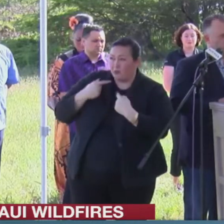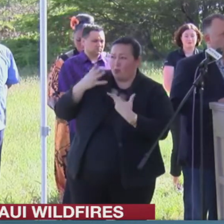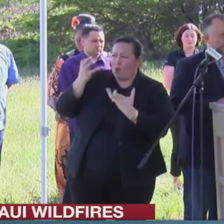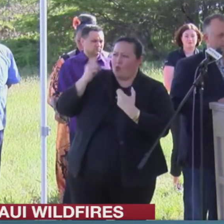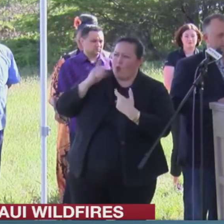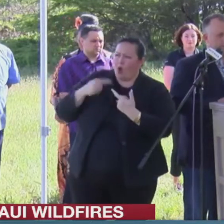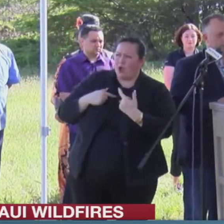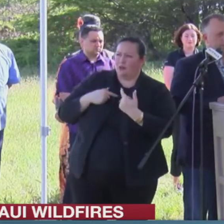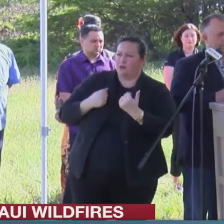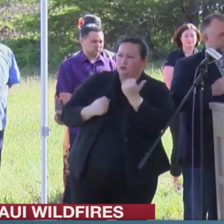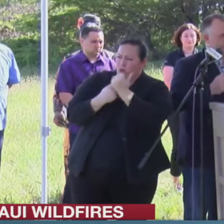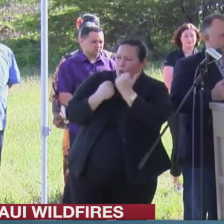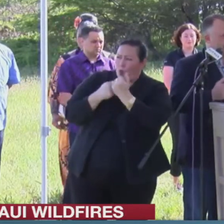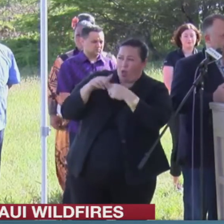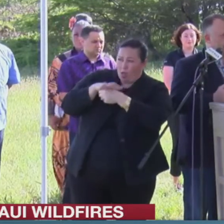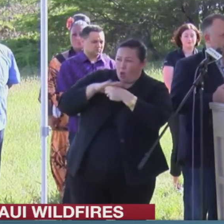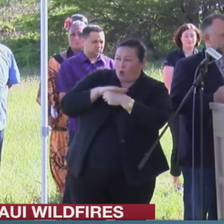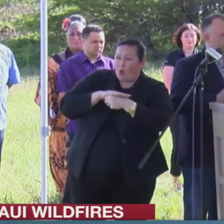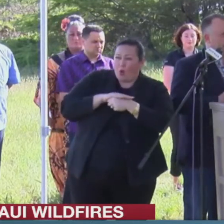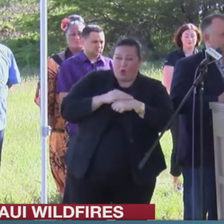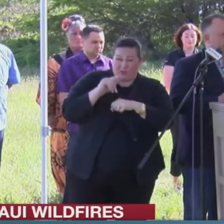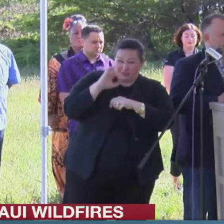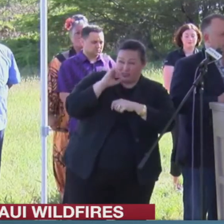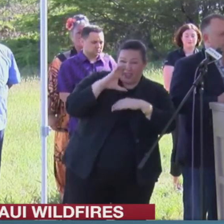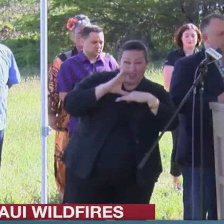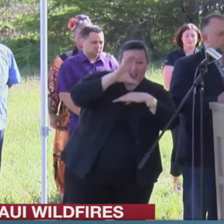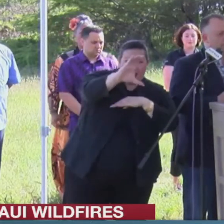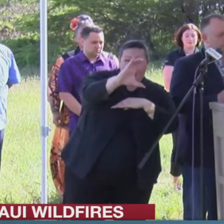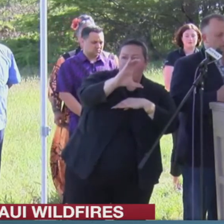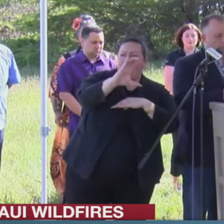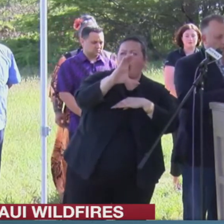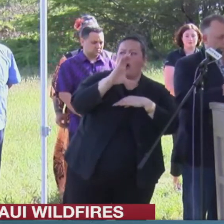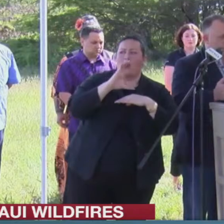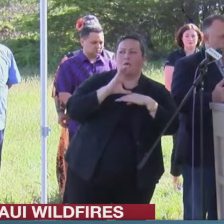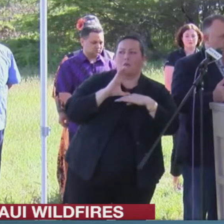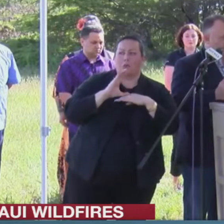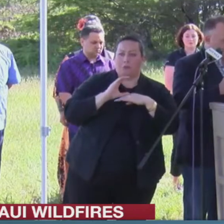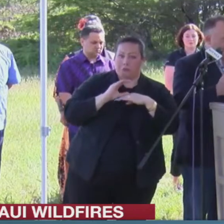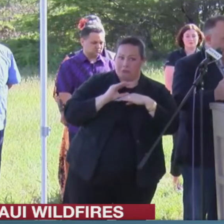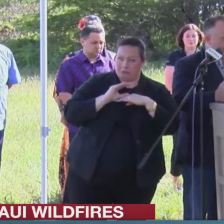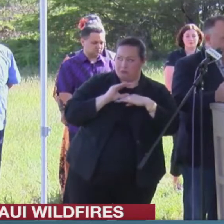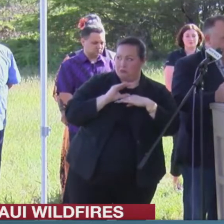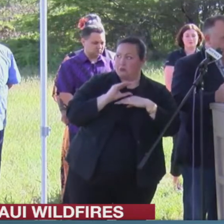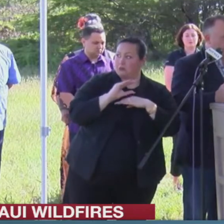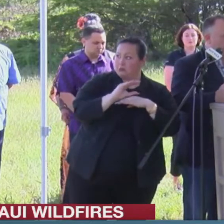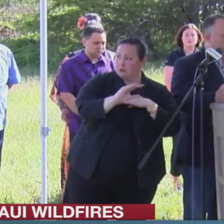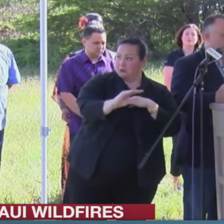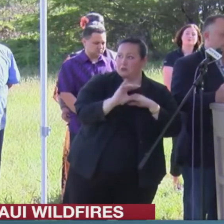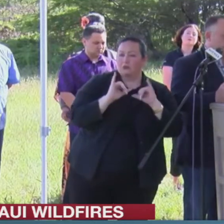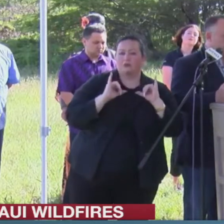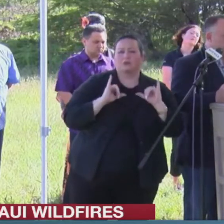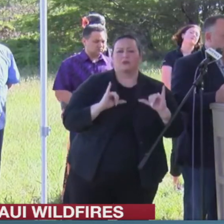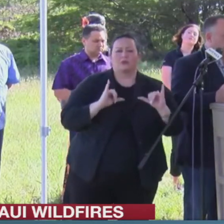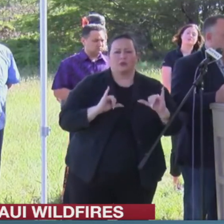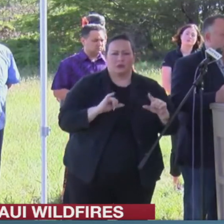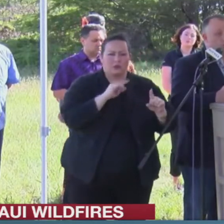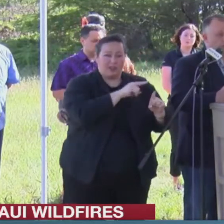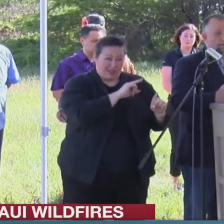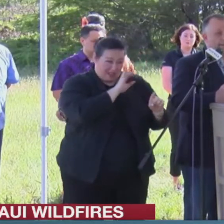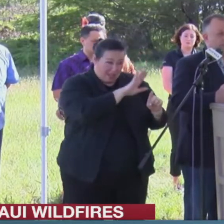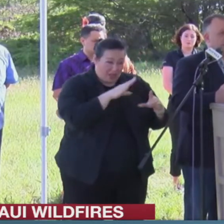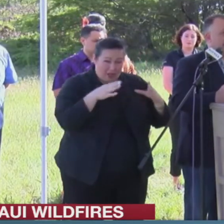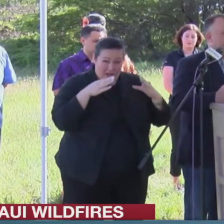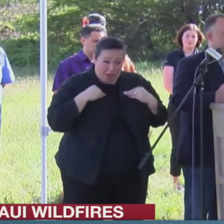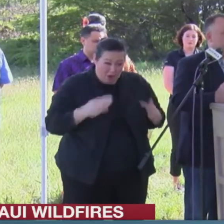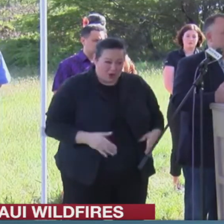to support local families and to enter into this plan, because once we have housed everyone, other people